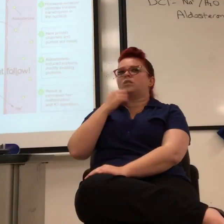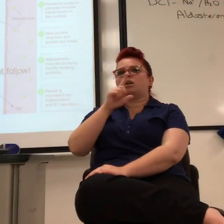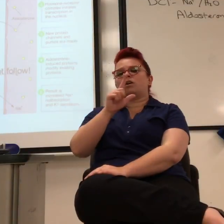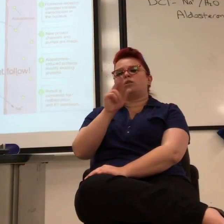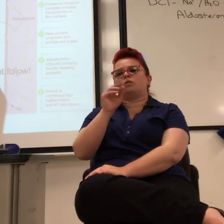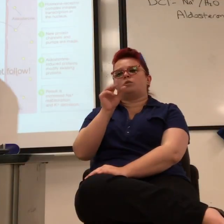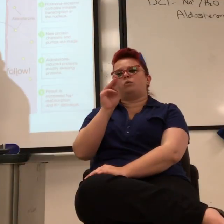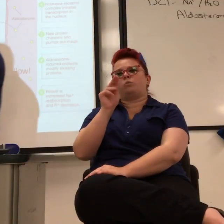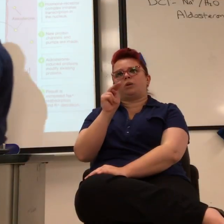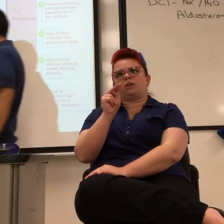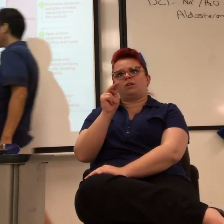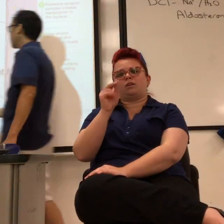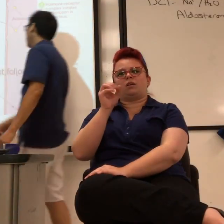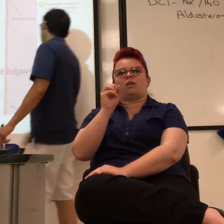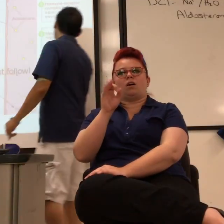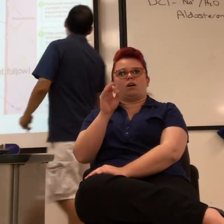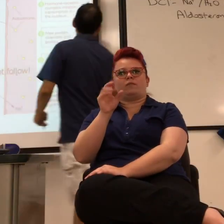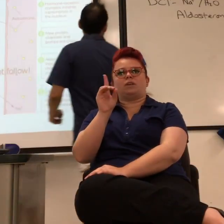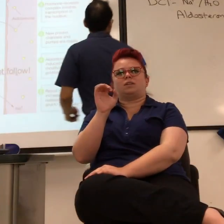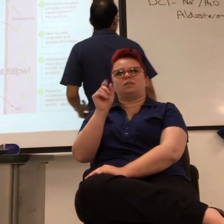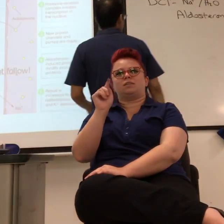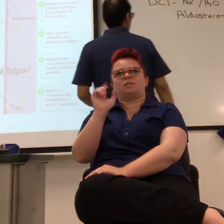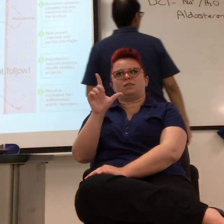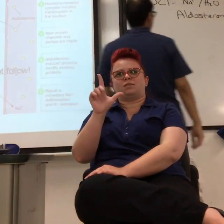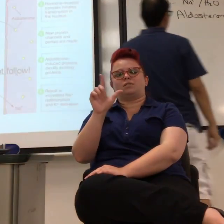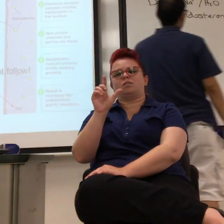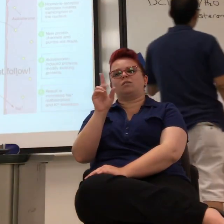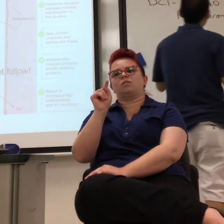tubule. So that's where we are.